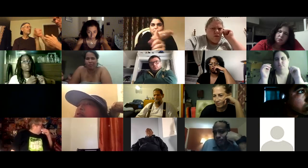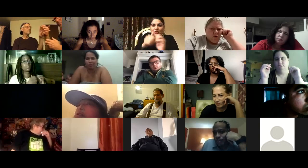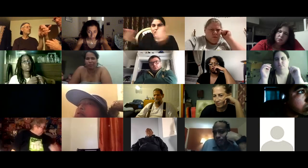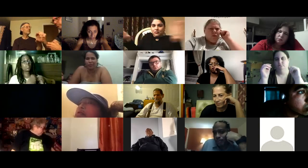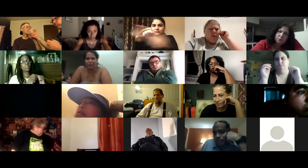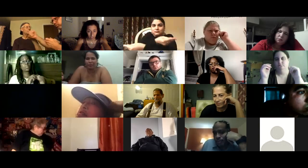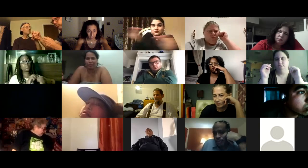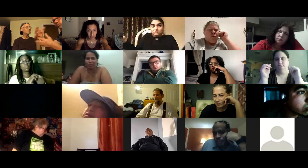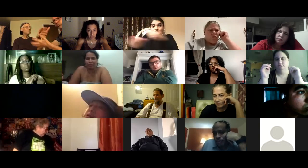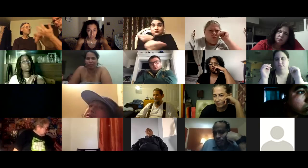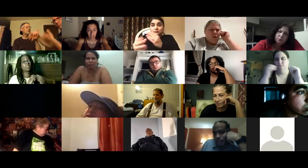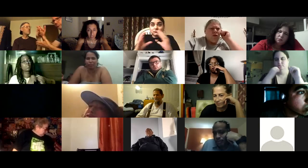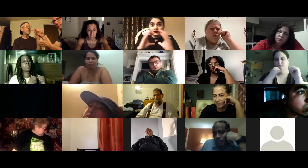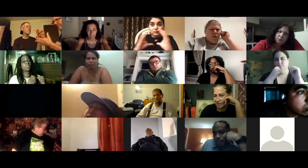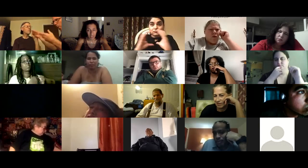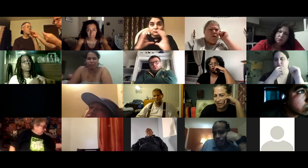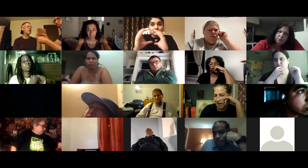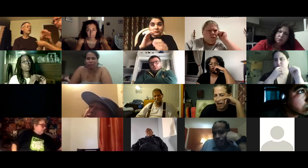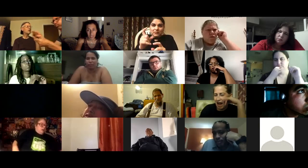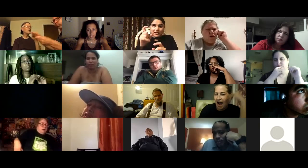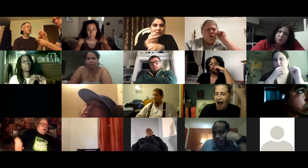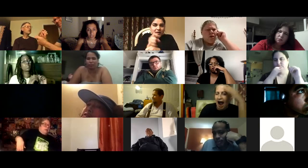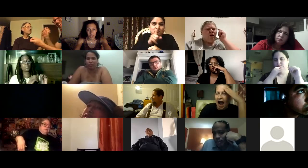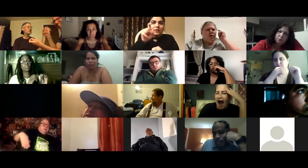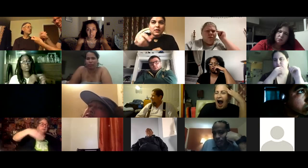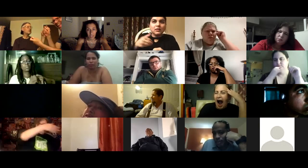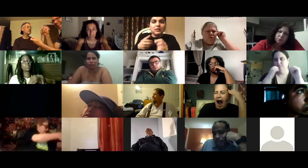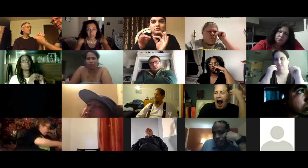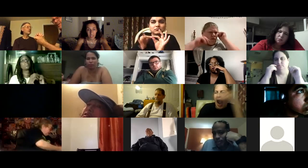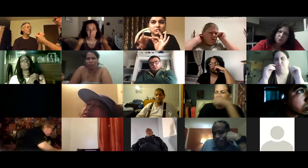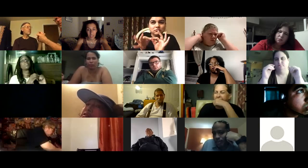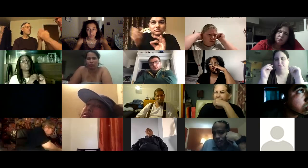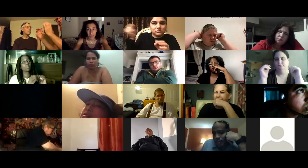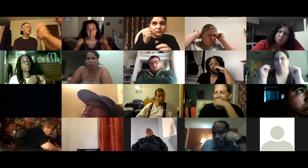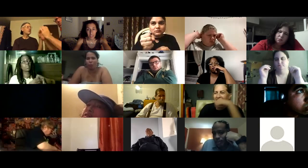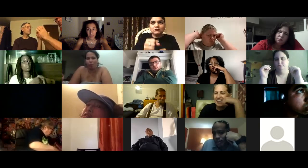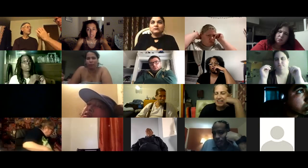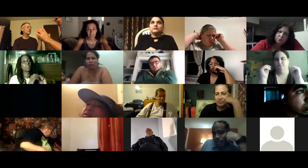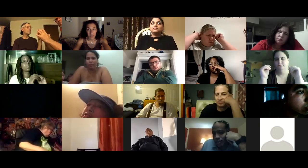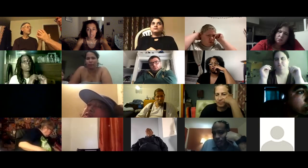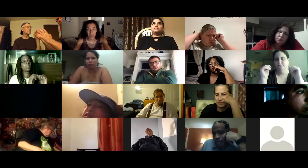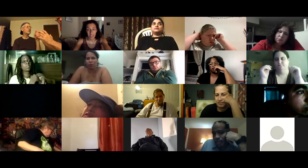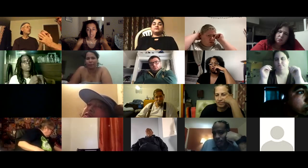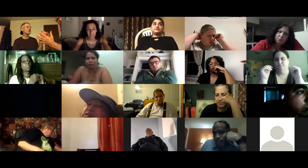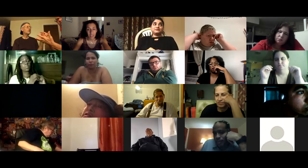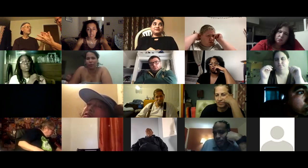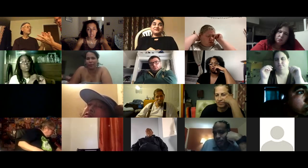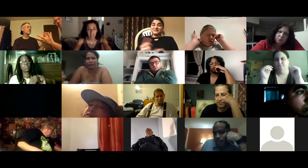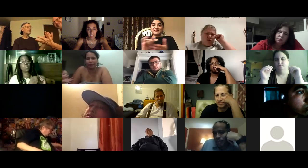I mean, they would acknowledge that's how communication happens, to make sure that they have access to that interpreter, to make sure that they have access to the